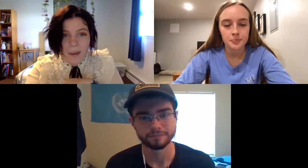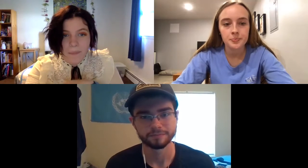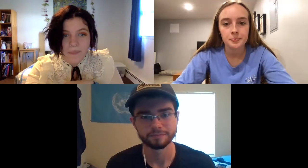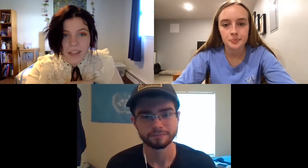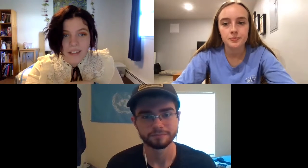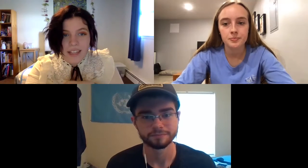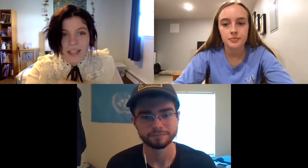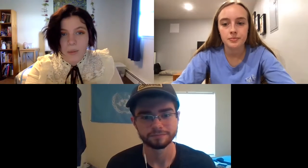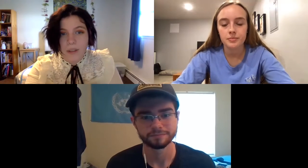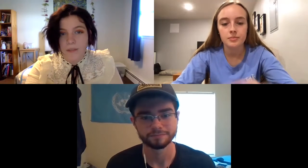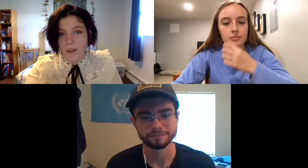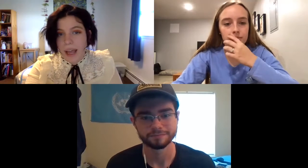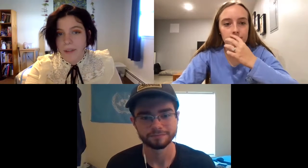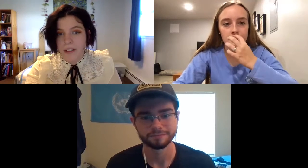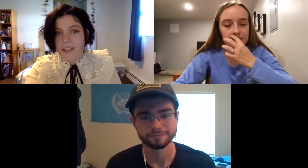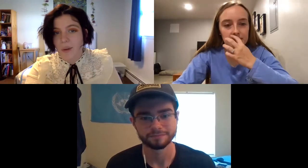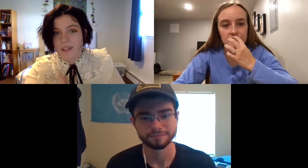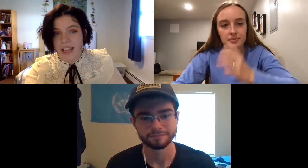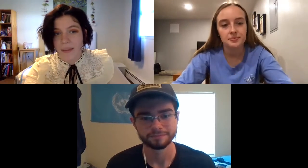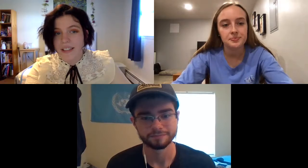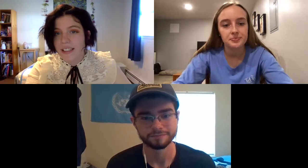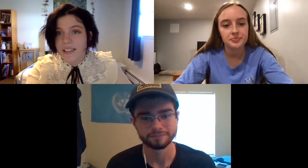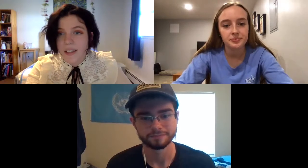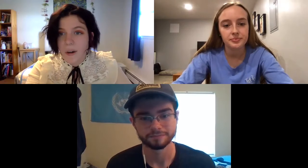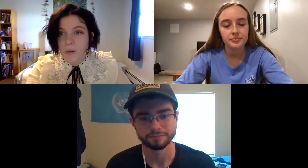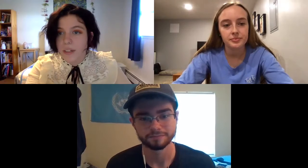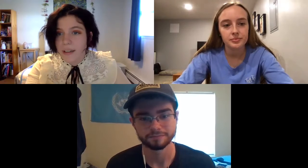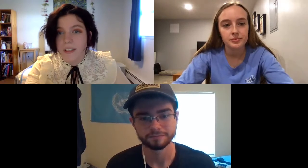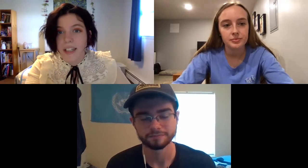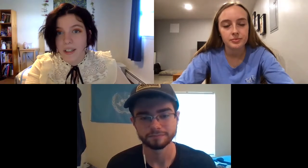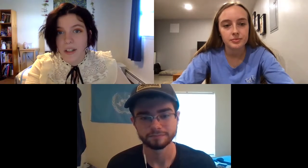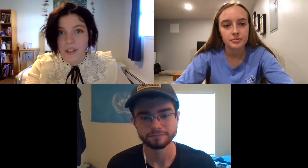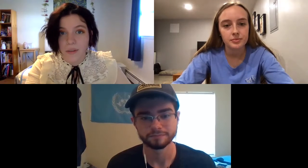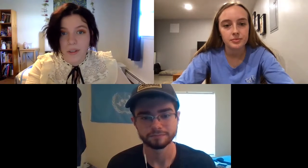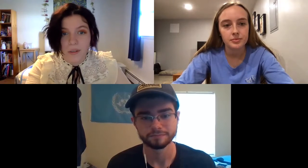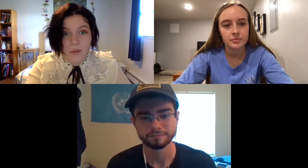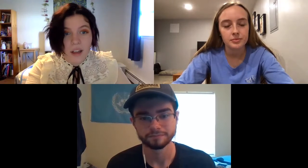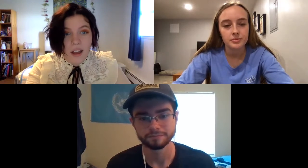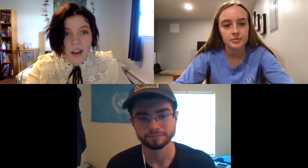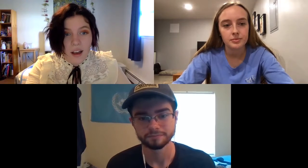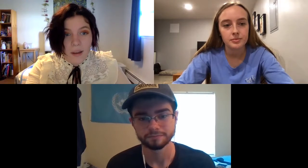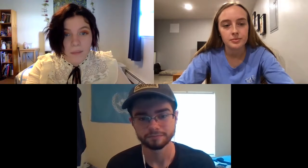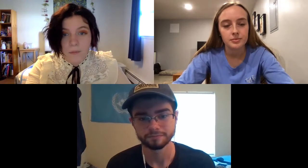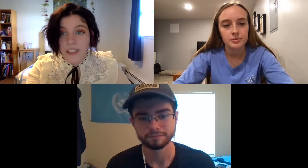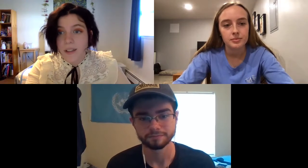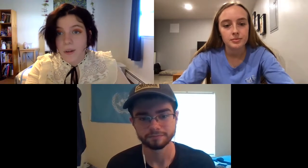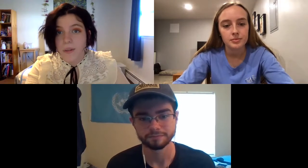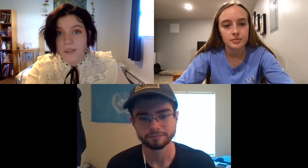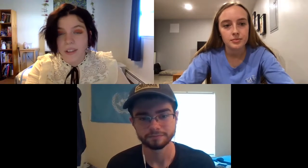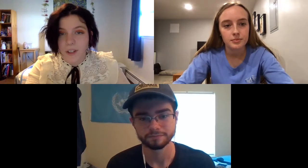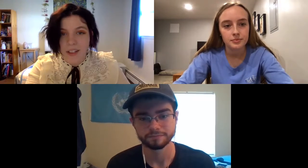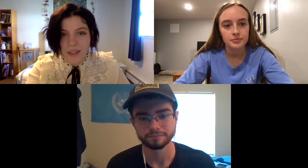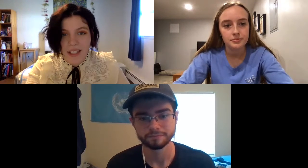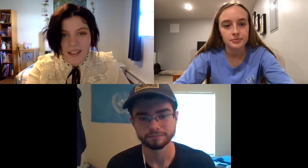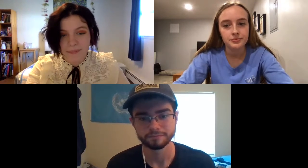help you learn vocabulary as well as the ABCs. So we definitely encourage you to visit those